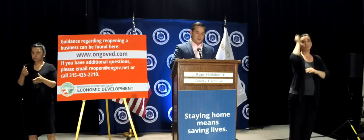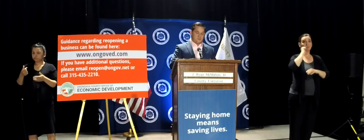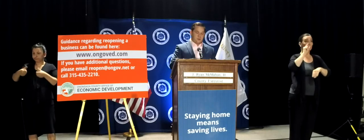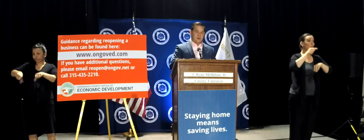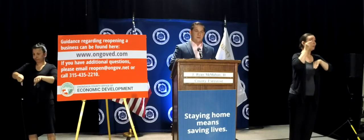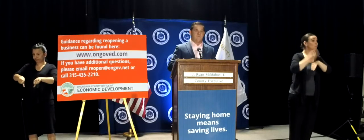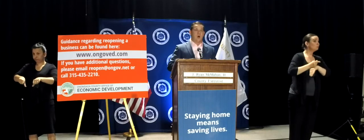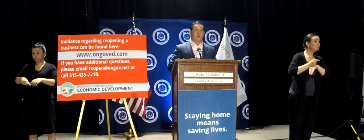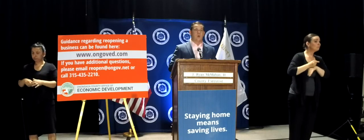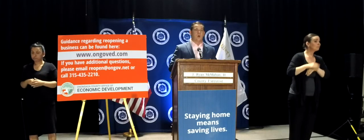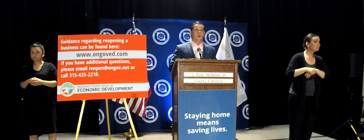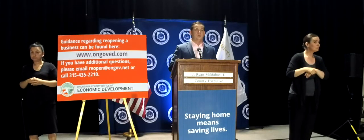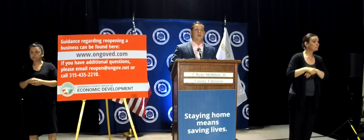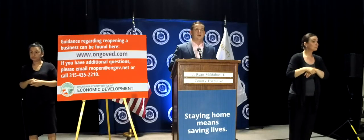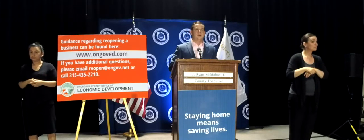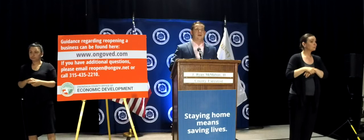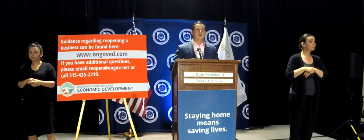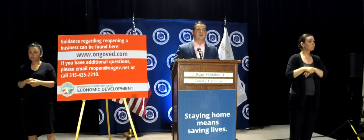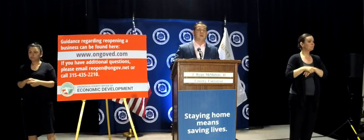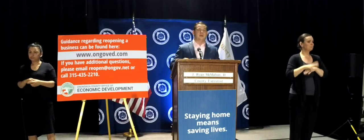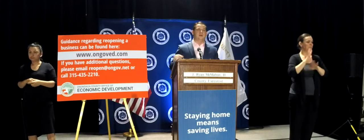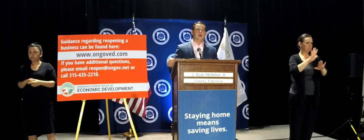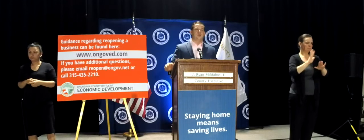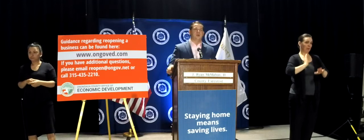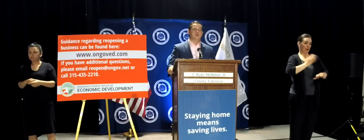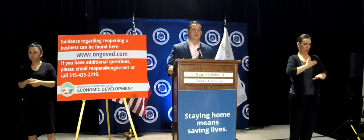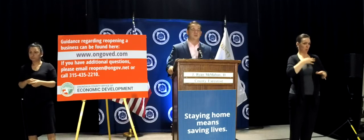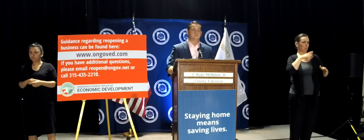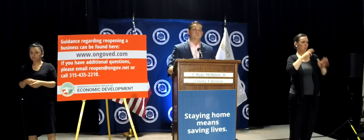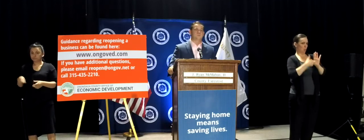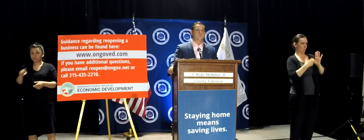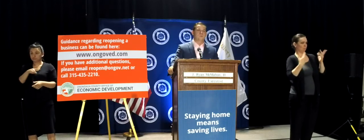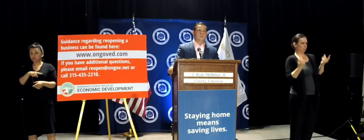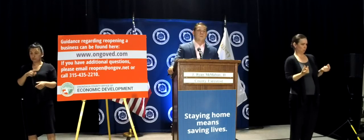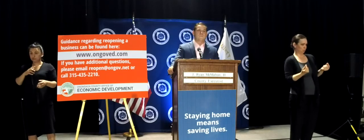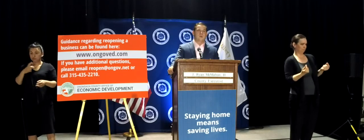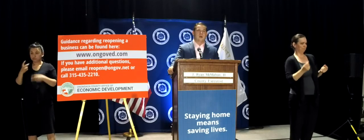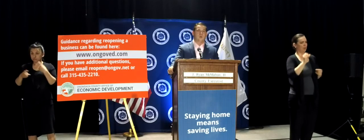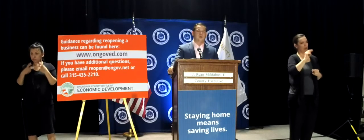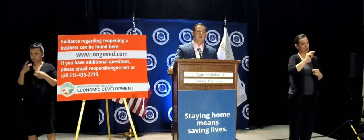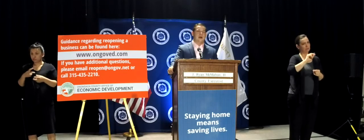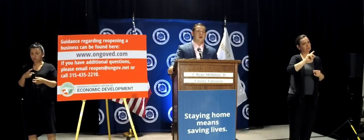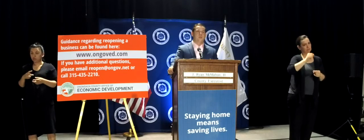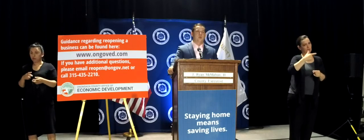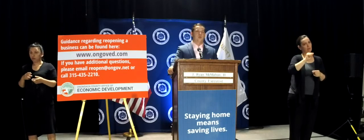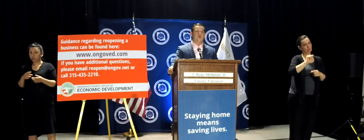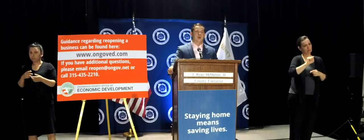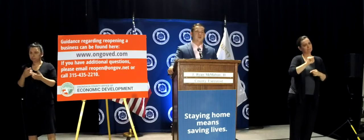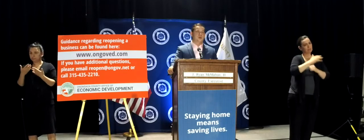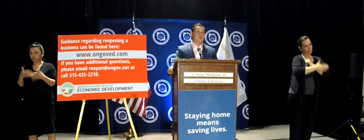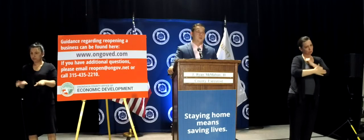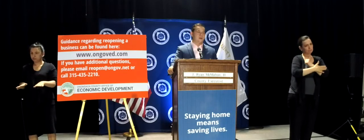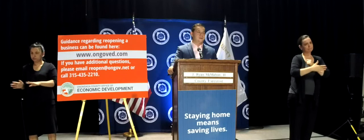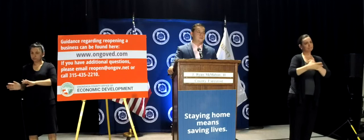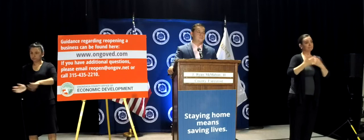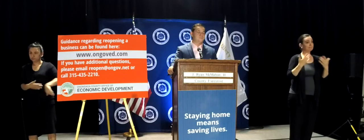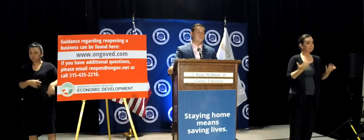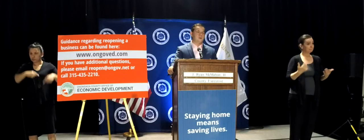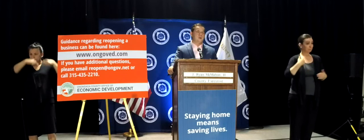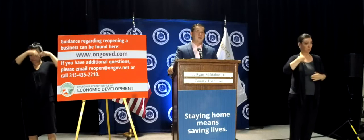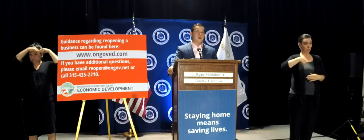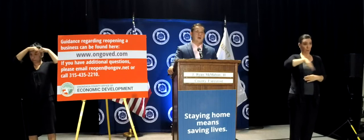me explain our role related to graduations. We do not approve graduation